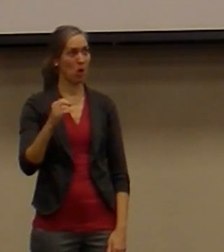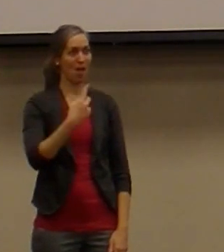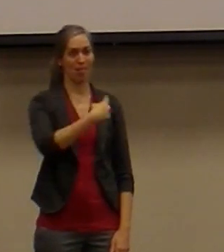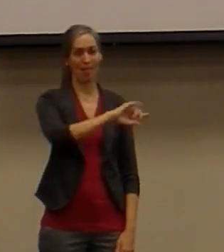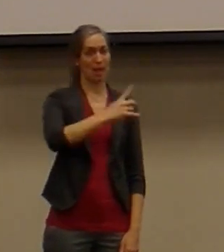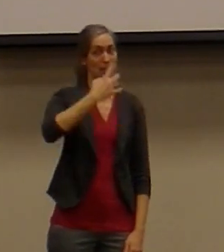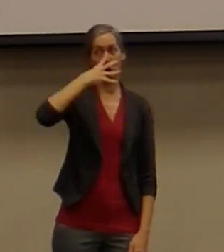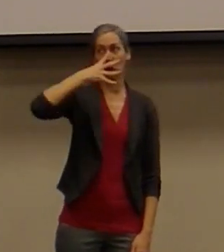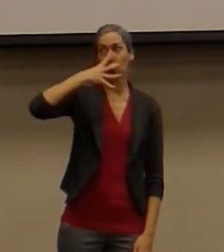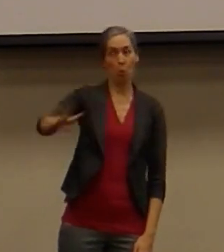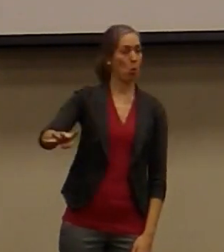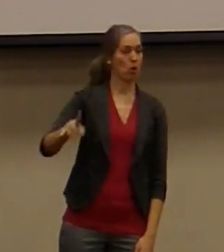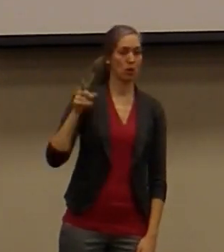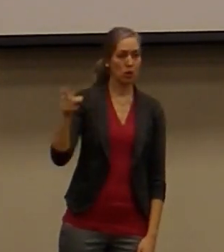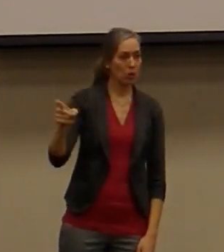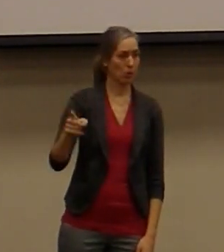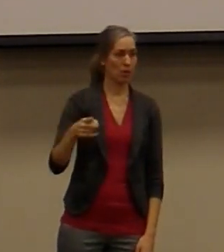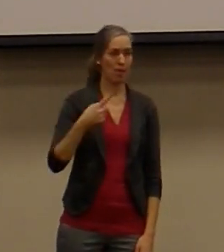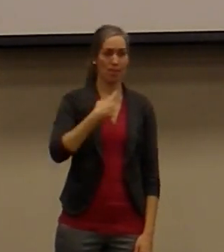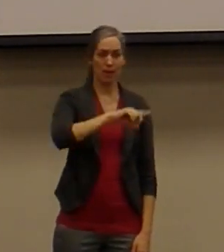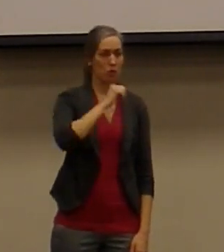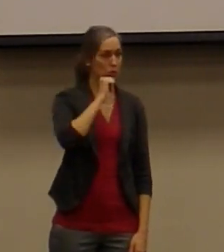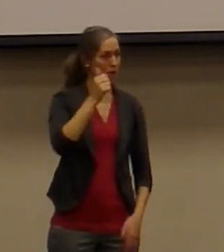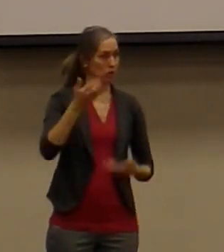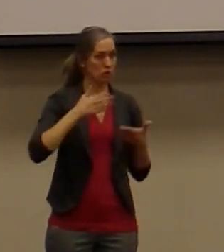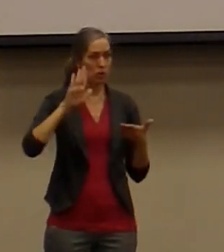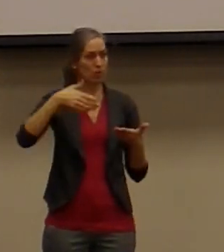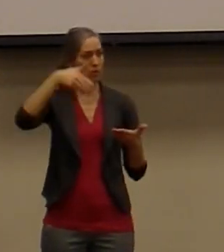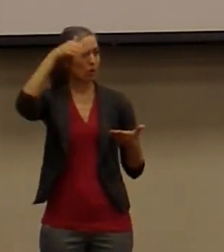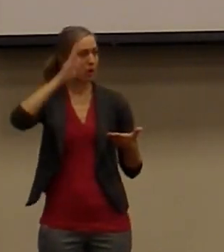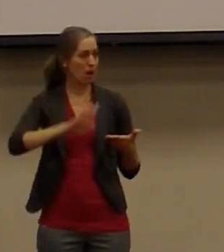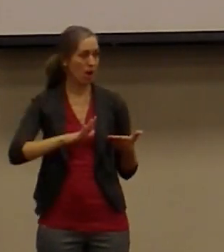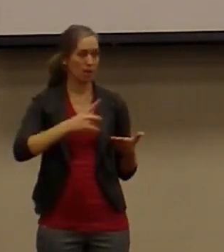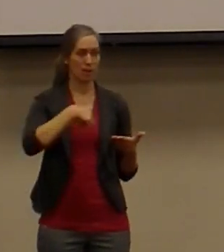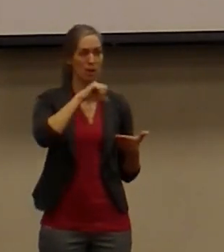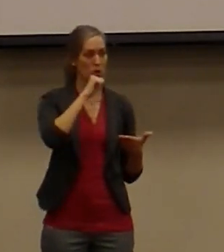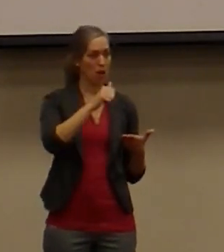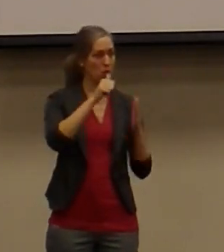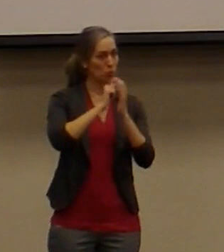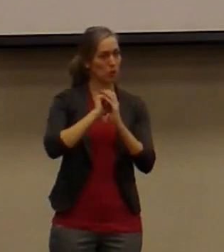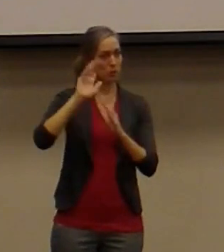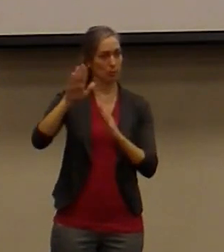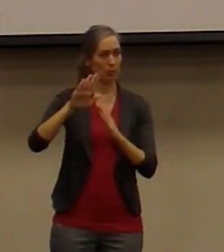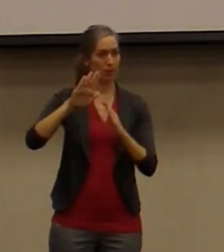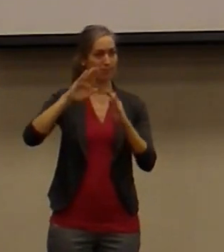They neither serve your gods nor worship the image of gold you have set up."